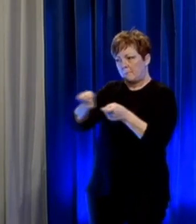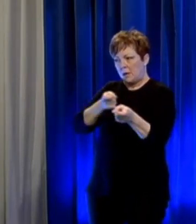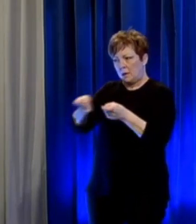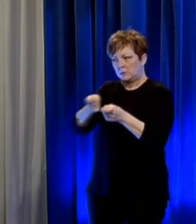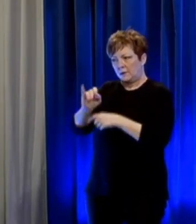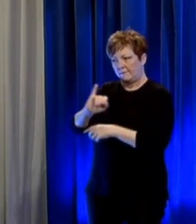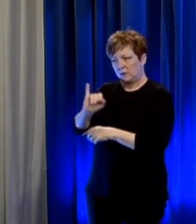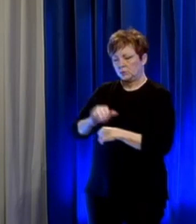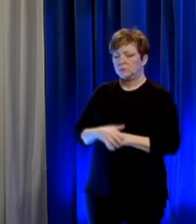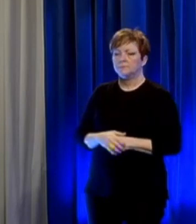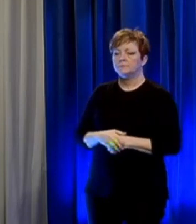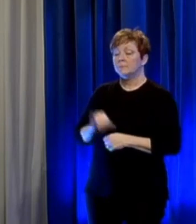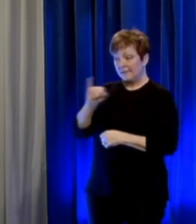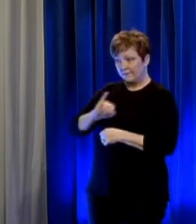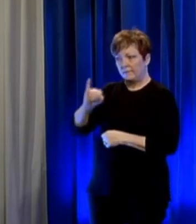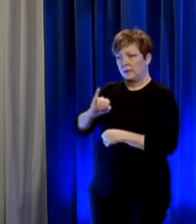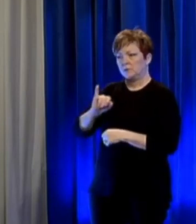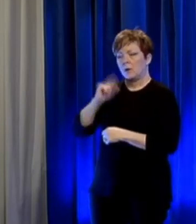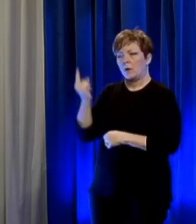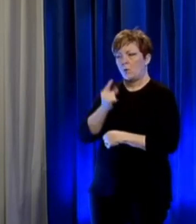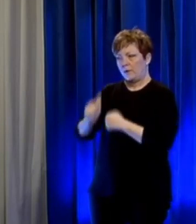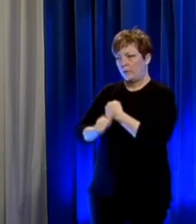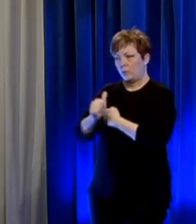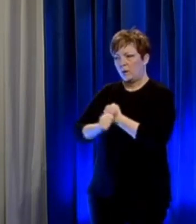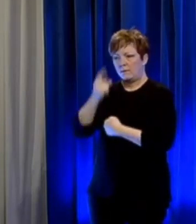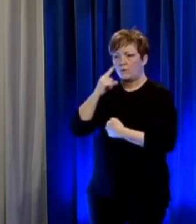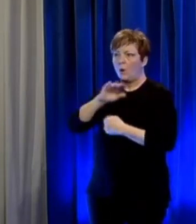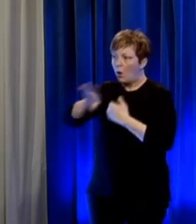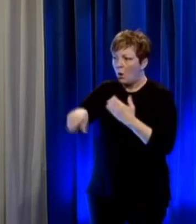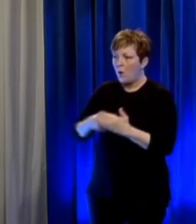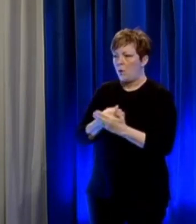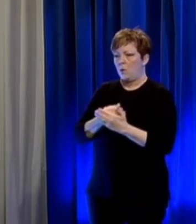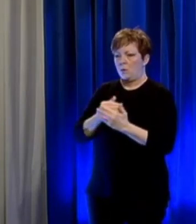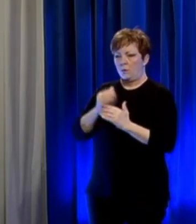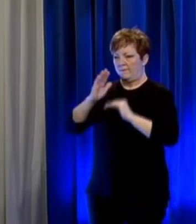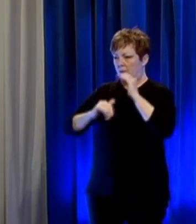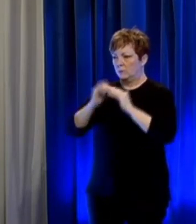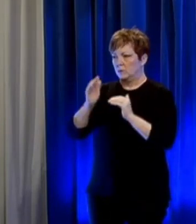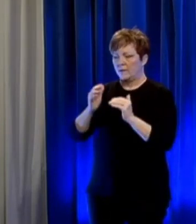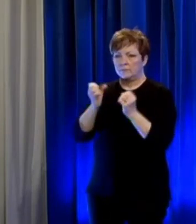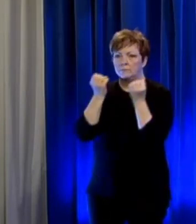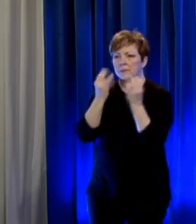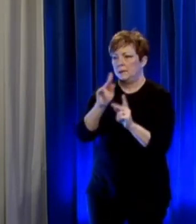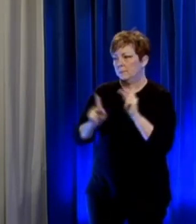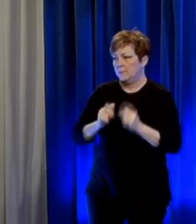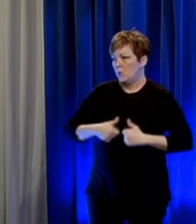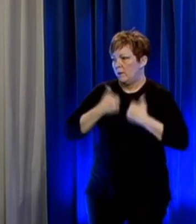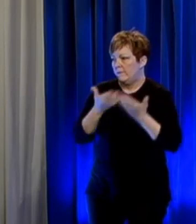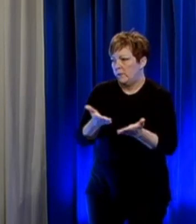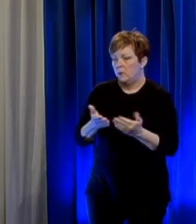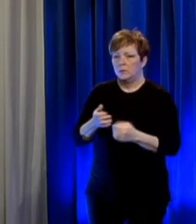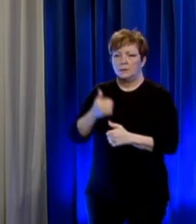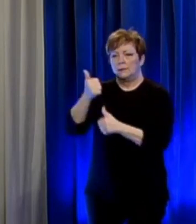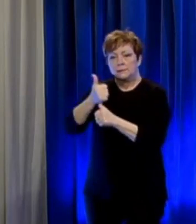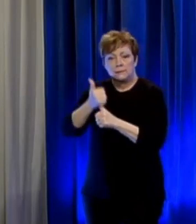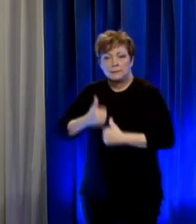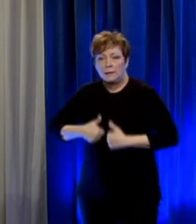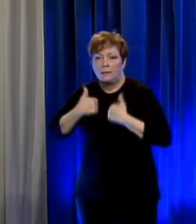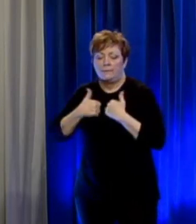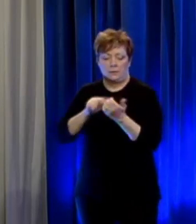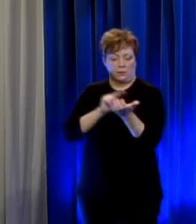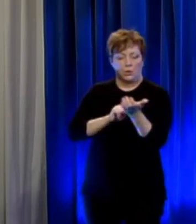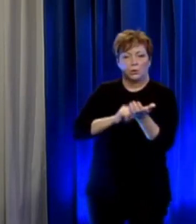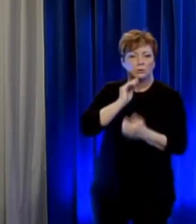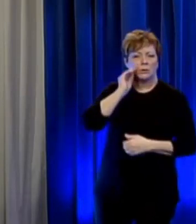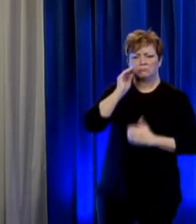are a threat for all, congregate living facilities, whether it's a nursing home or an assisted living facility,